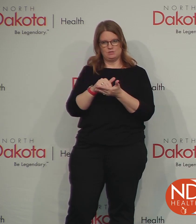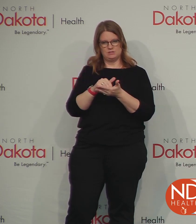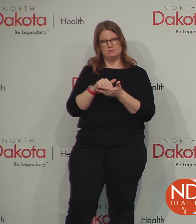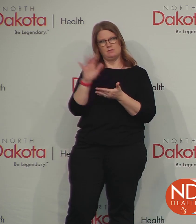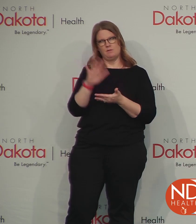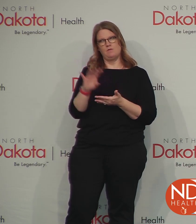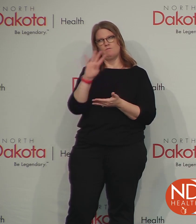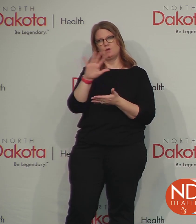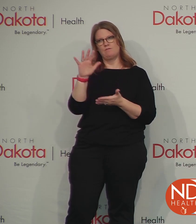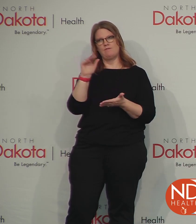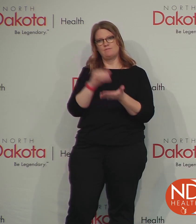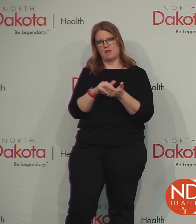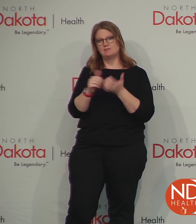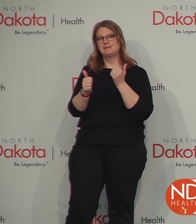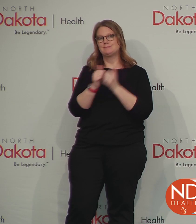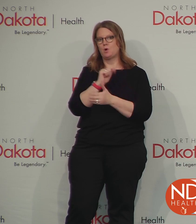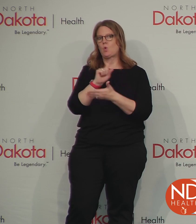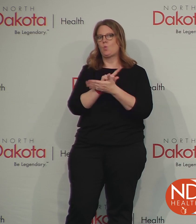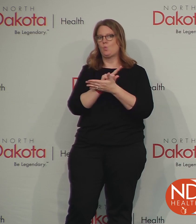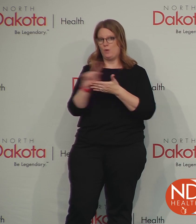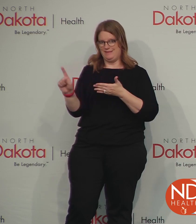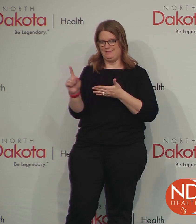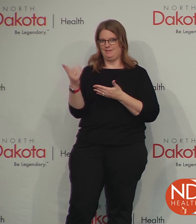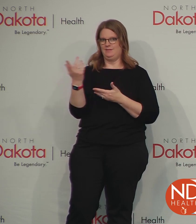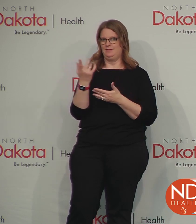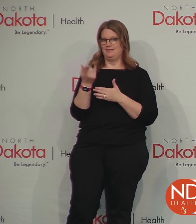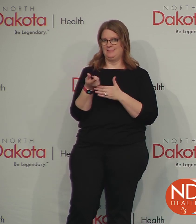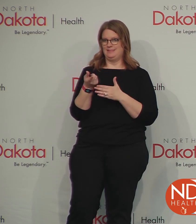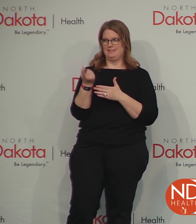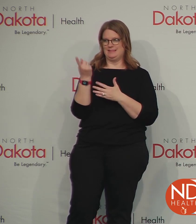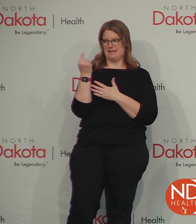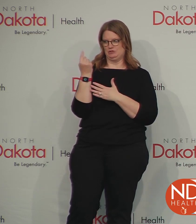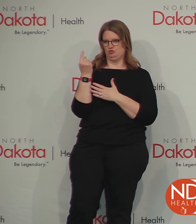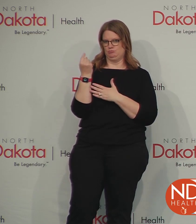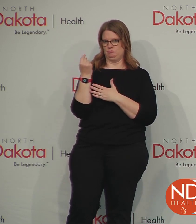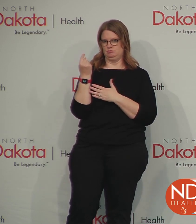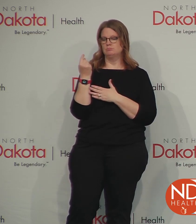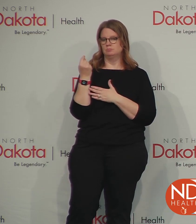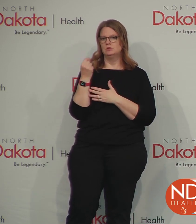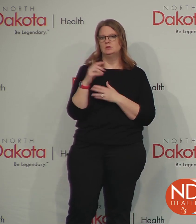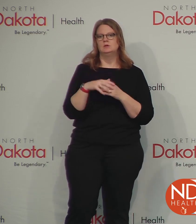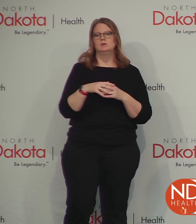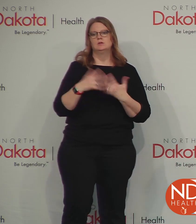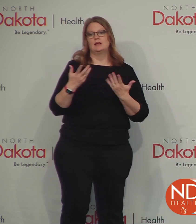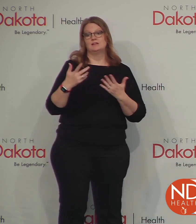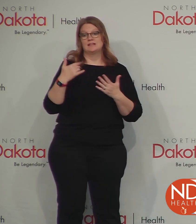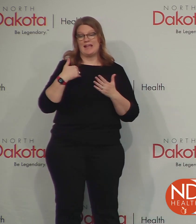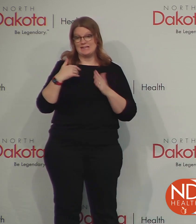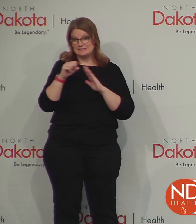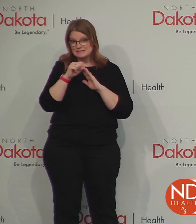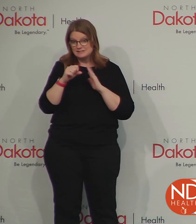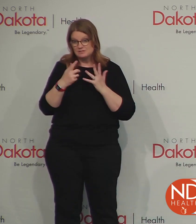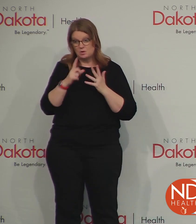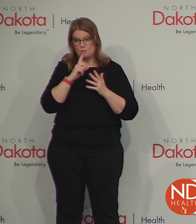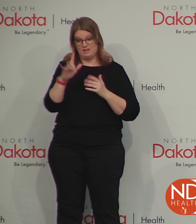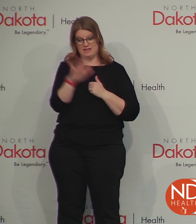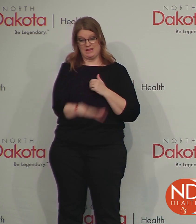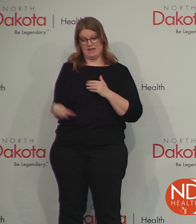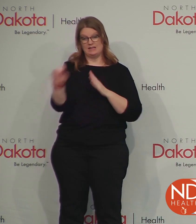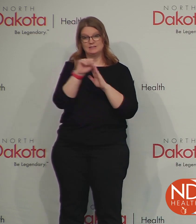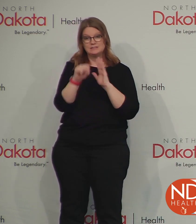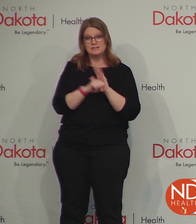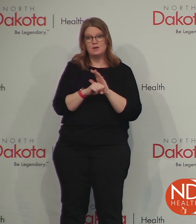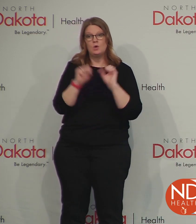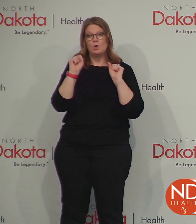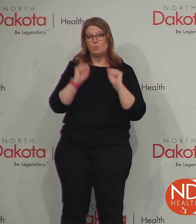about 45,000 doses last year. And so we can at least administer as a state 45,000 doses of